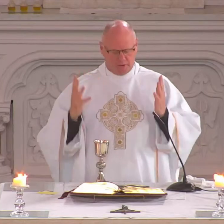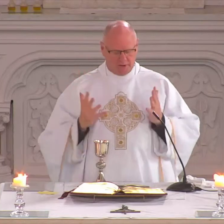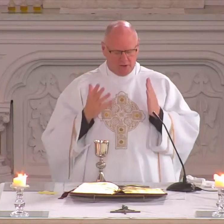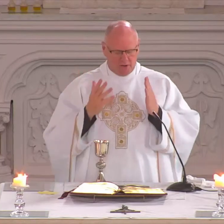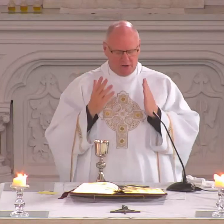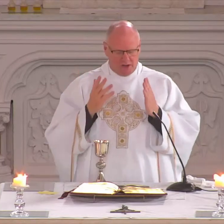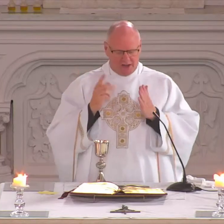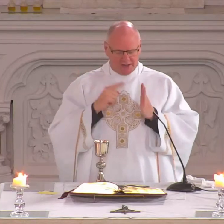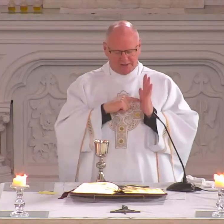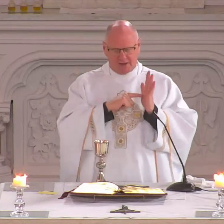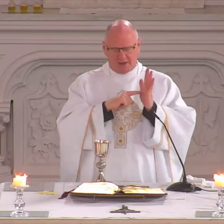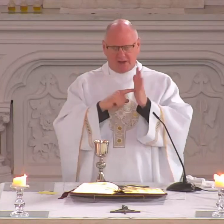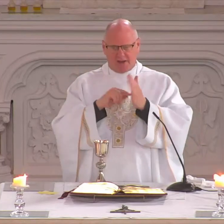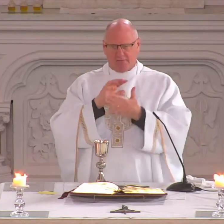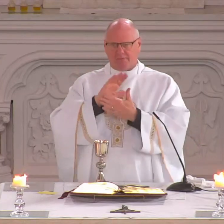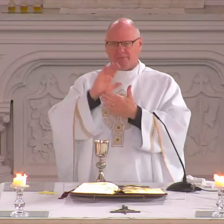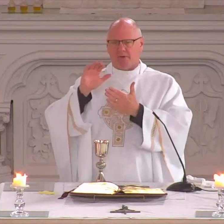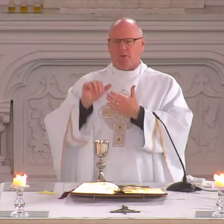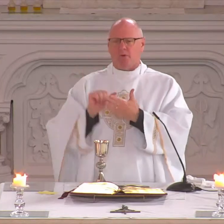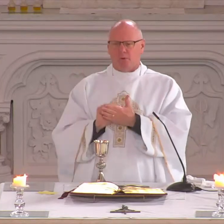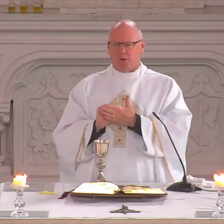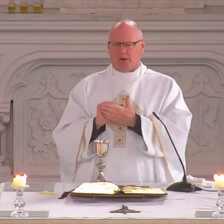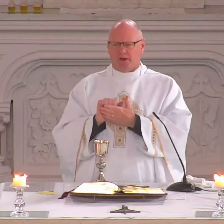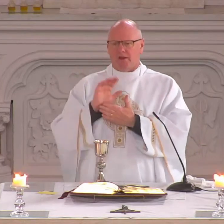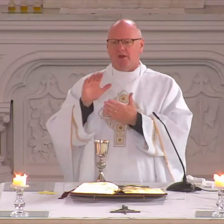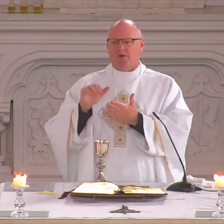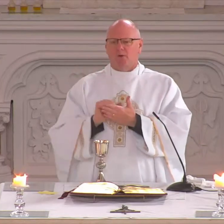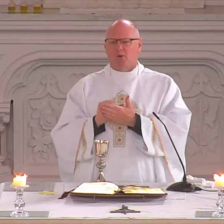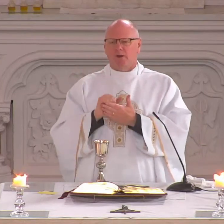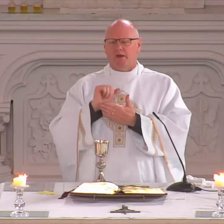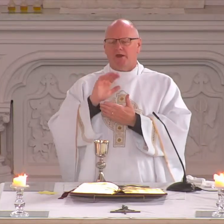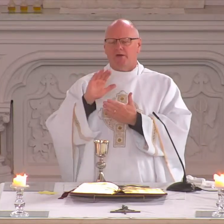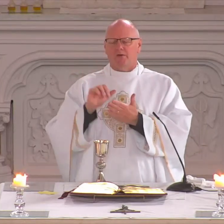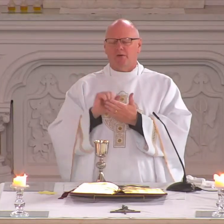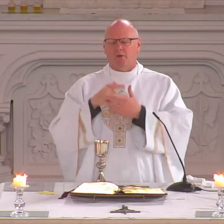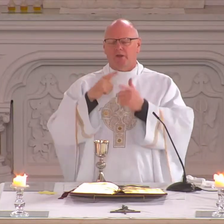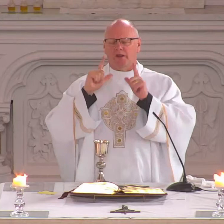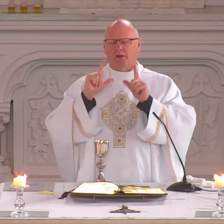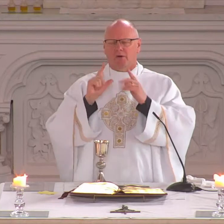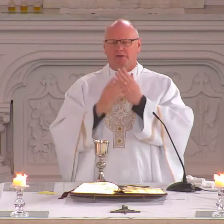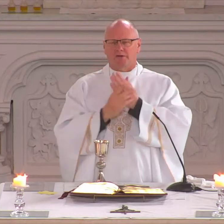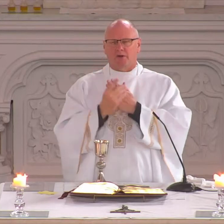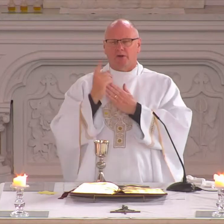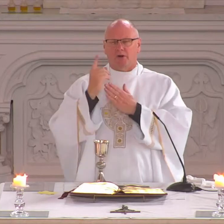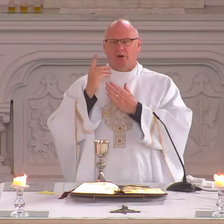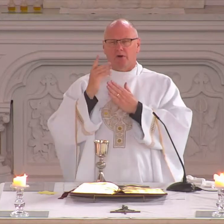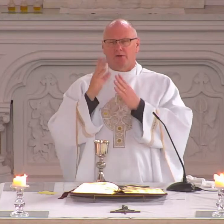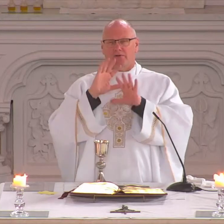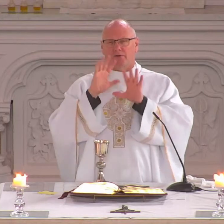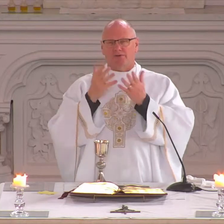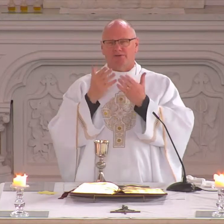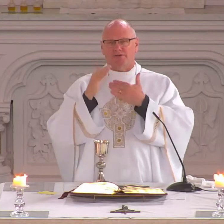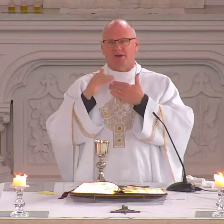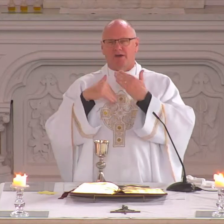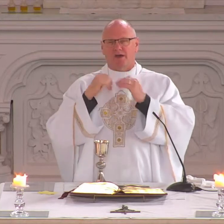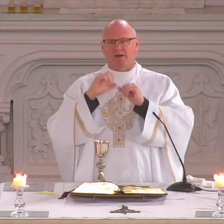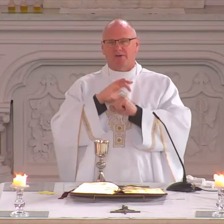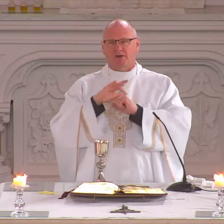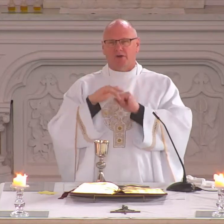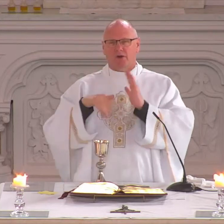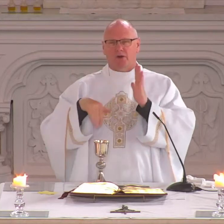glory, as they acclaim, Holy, holy, holy Lord, God of hosts,